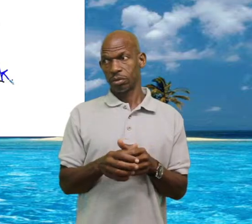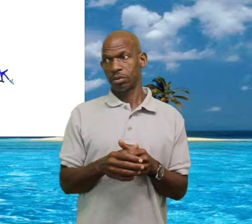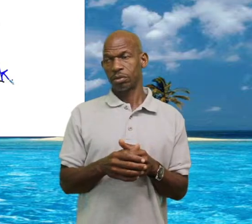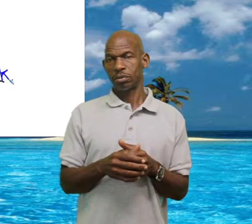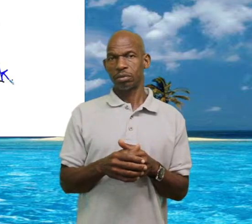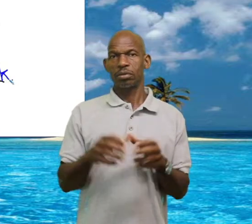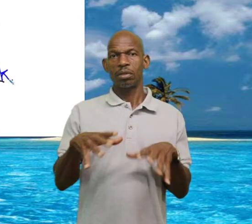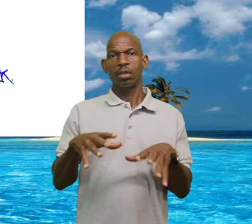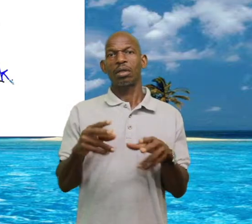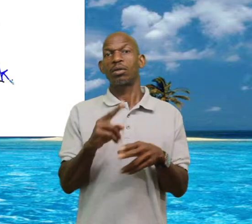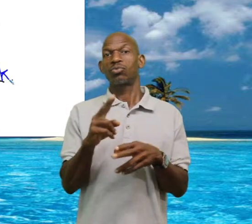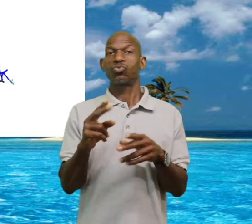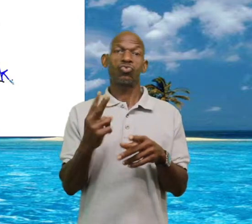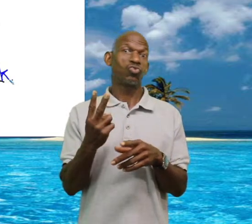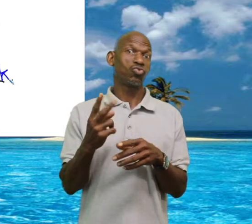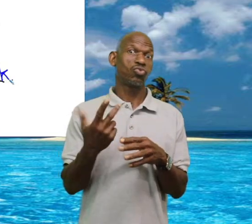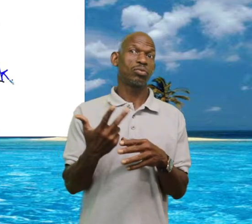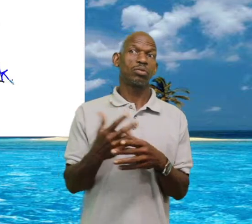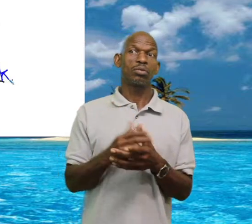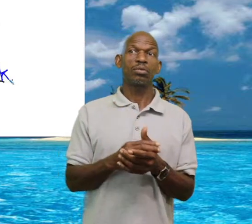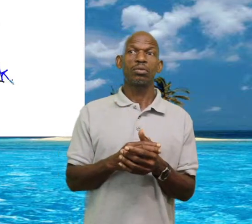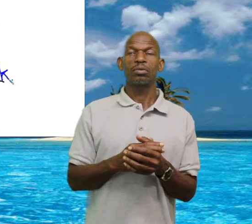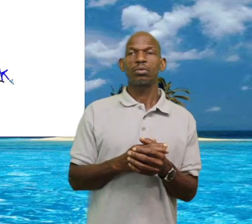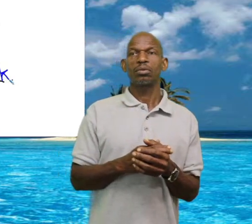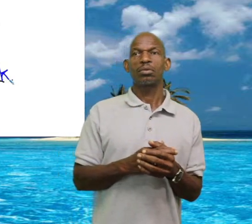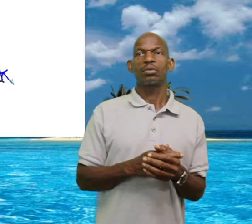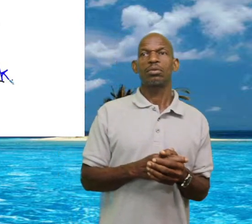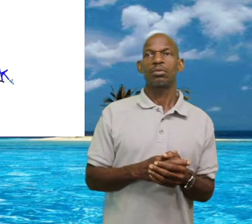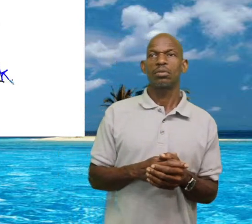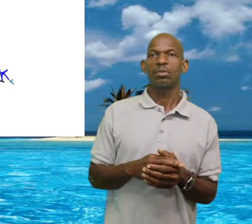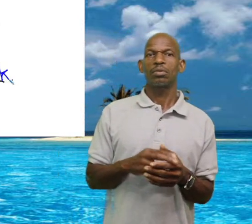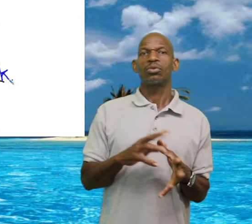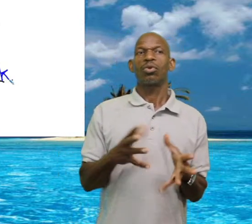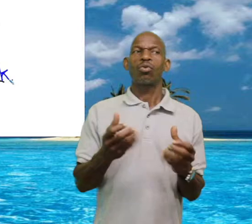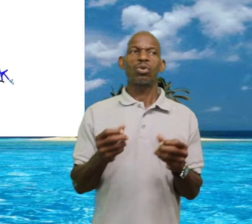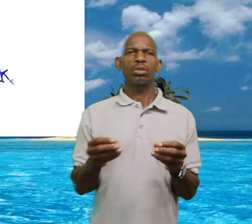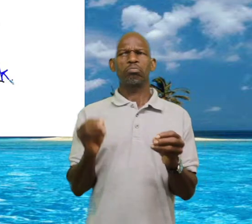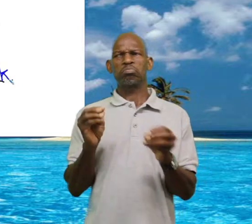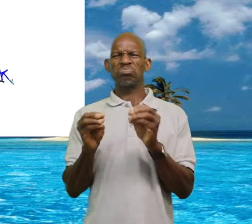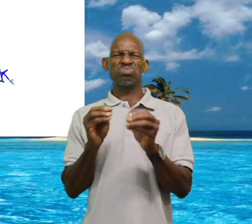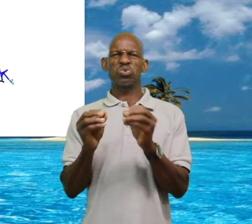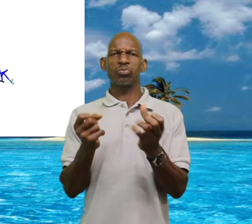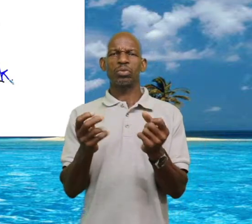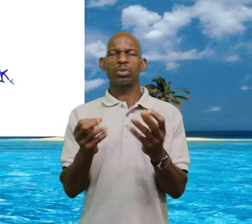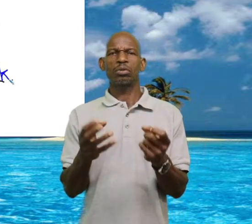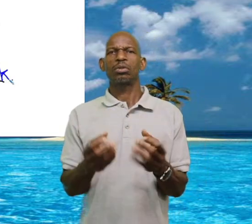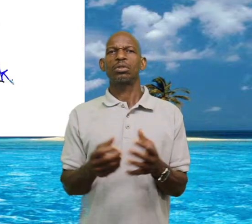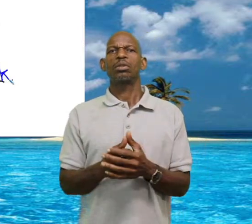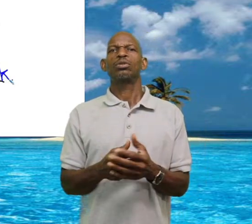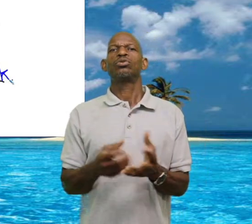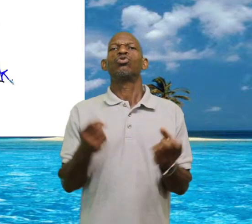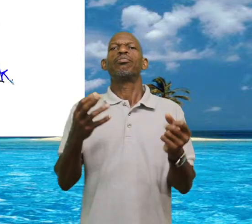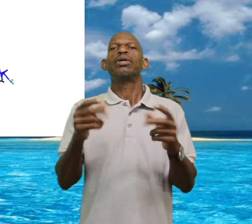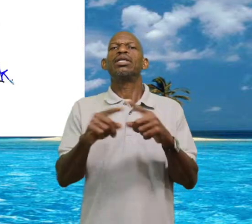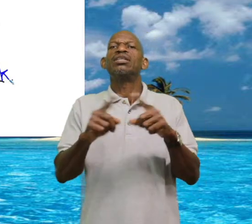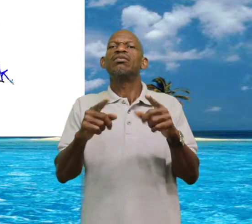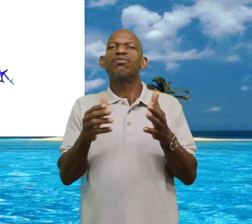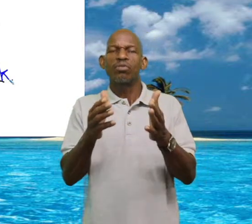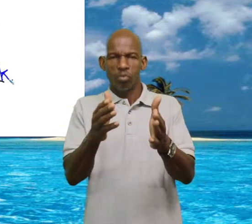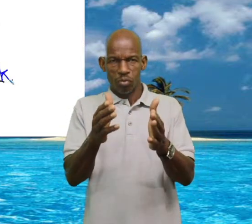And I don't want to go on too much with this in terms of, because there are so many sentence structures you can